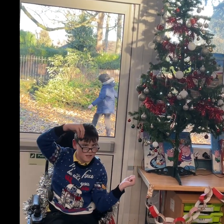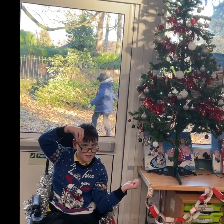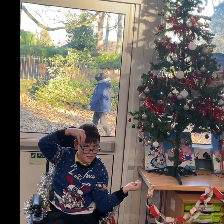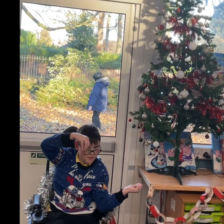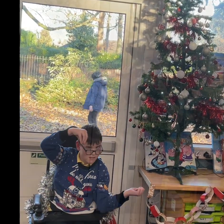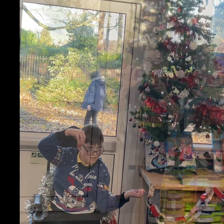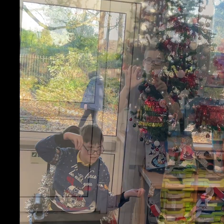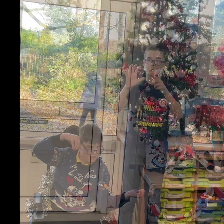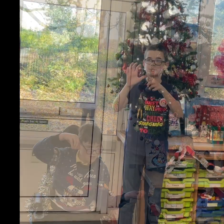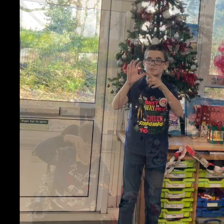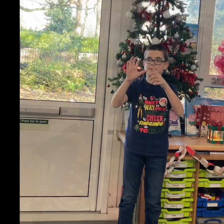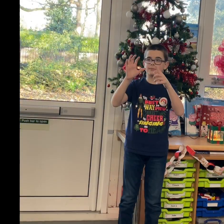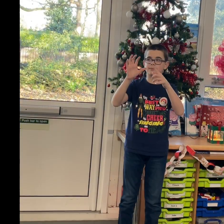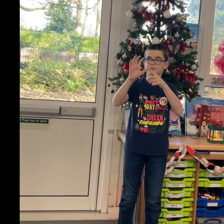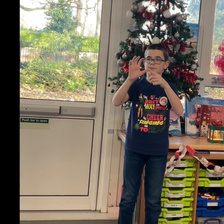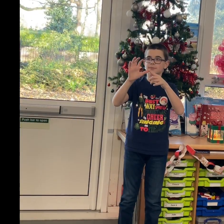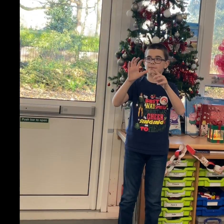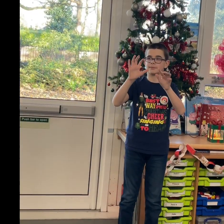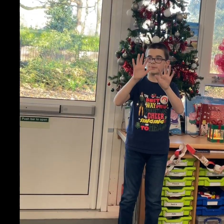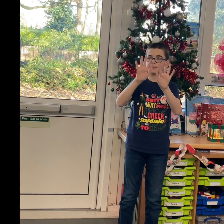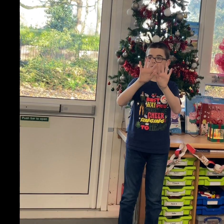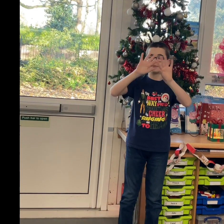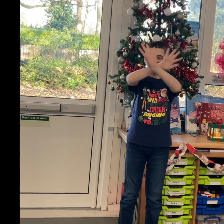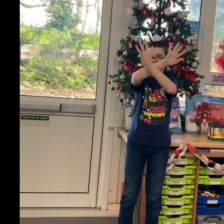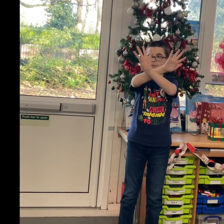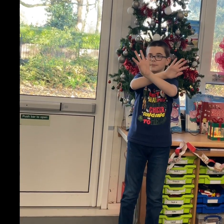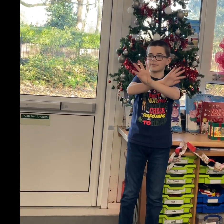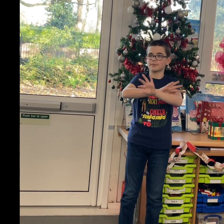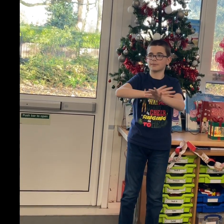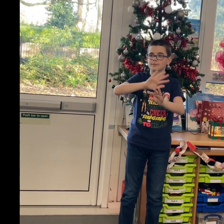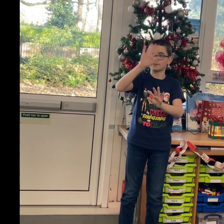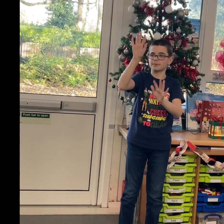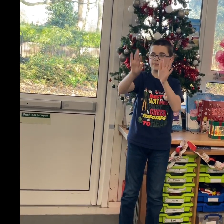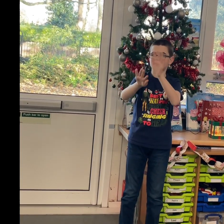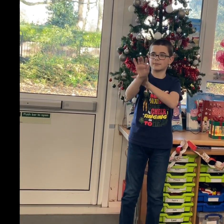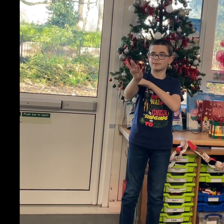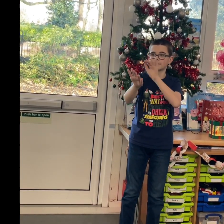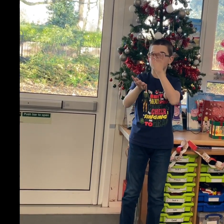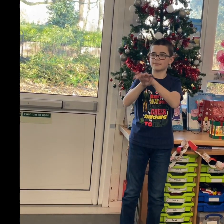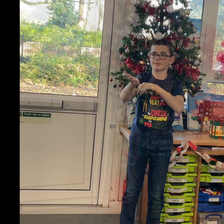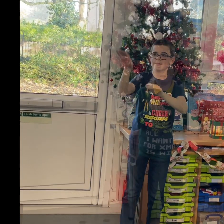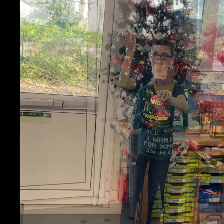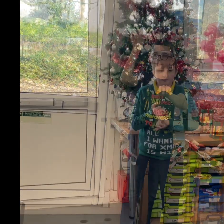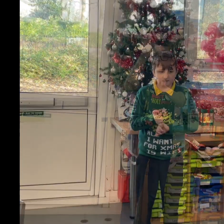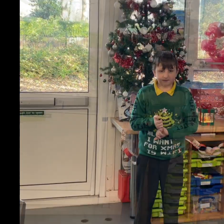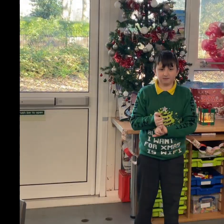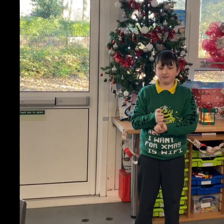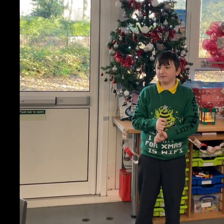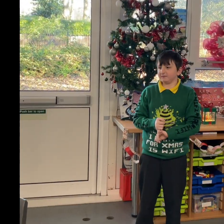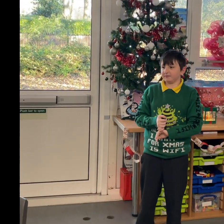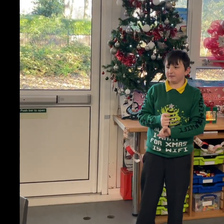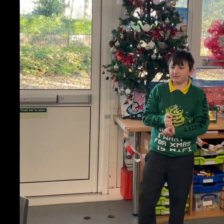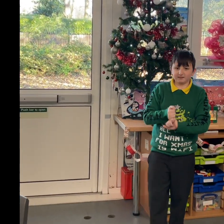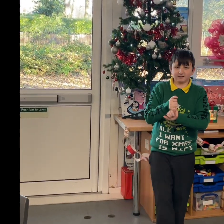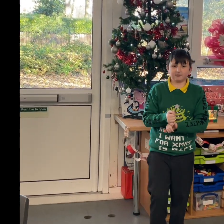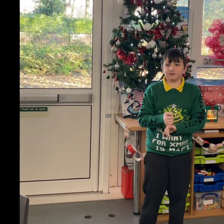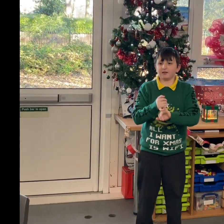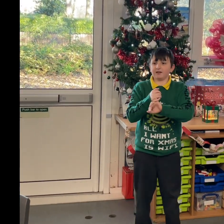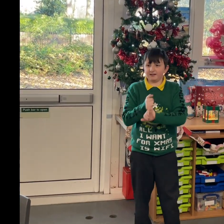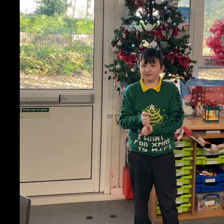kissed. A is for the angels who make up the Christmas list. S is for old